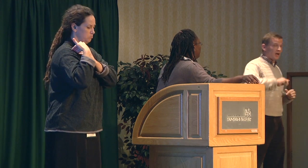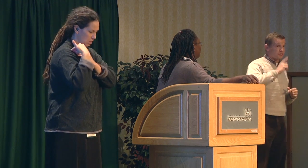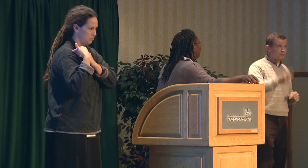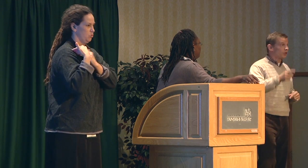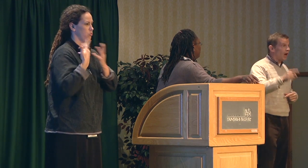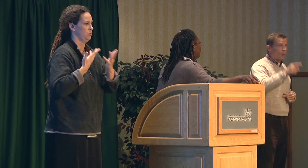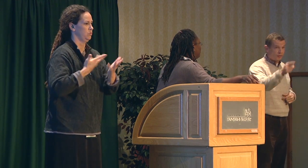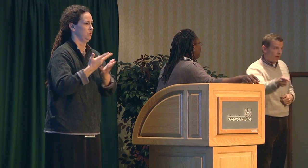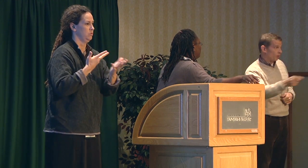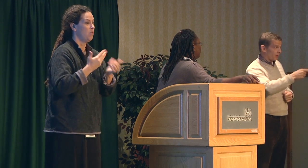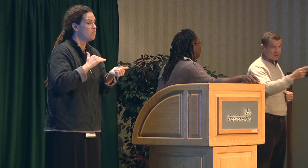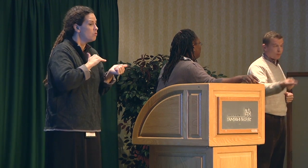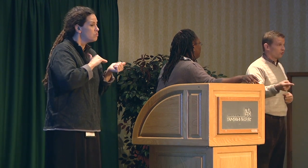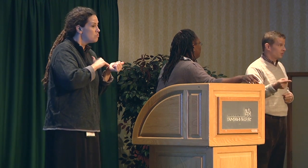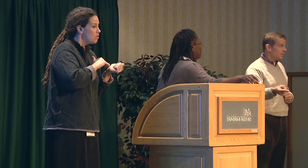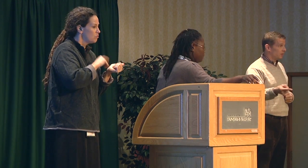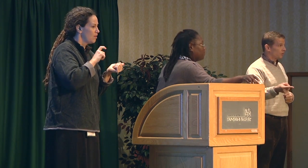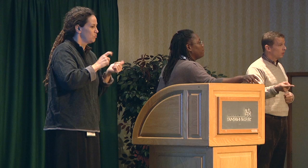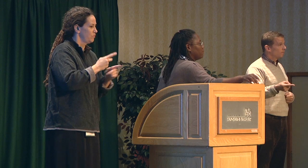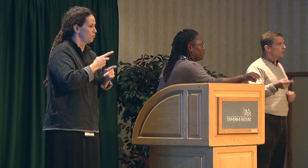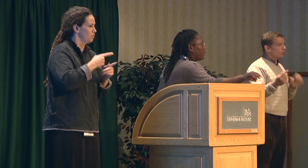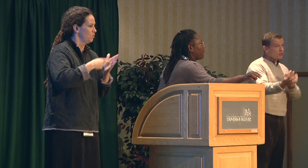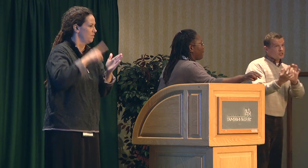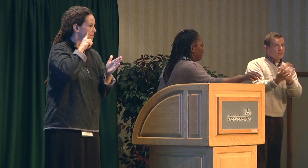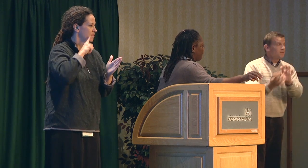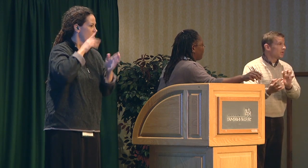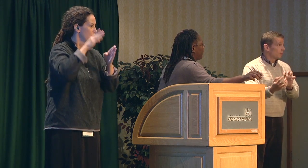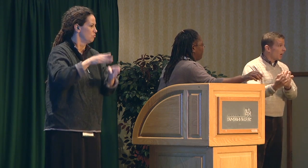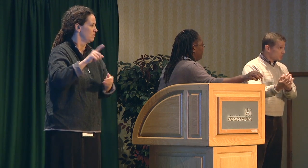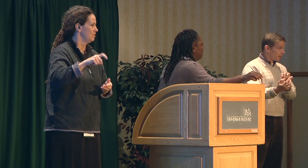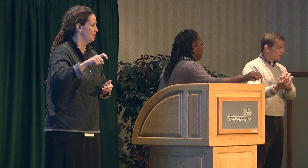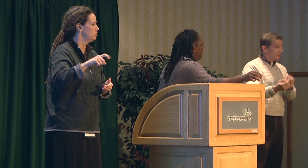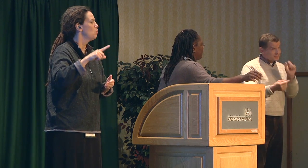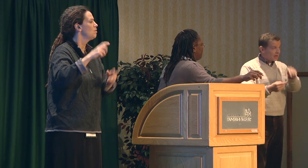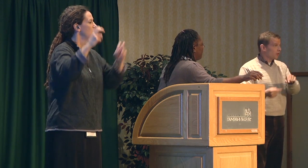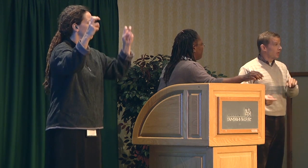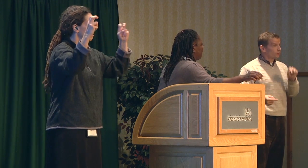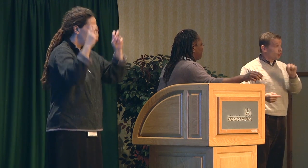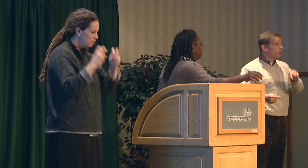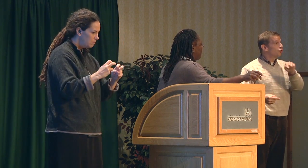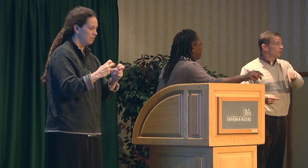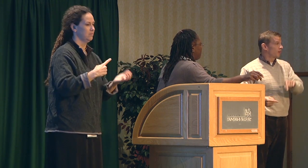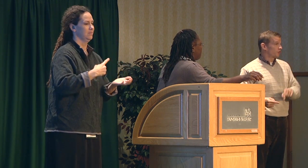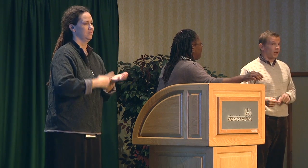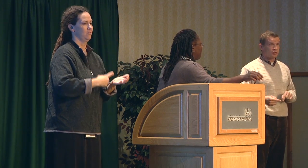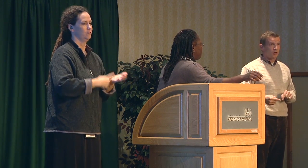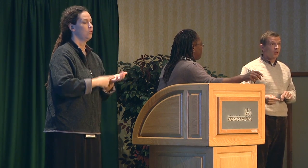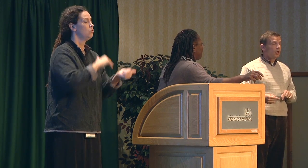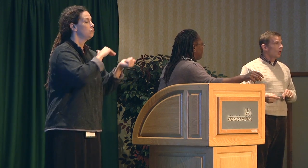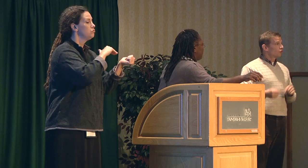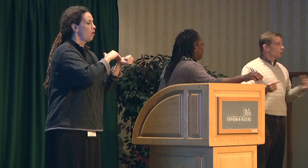doctor has to figure out what that deaf person needs. So there needs to be a meeting of the minds about that. The doctor has a duty to do an